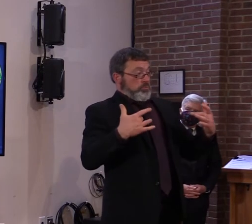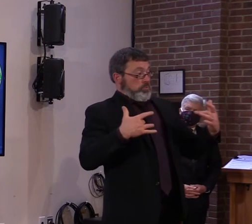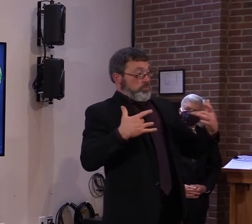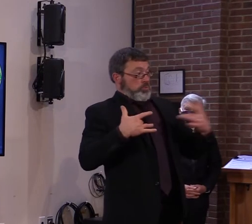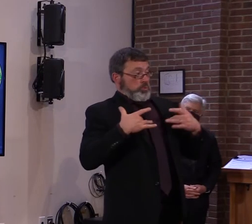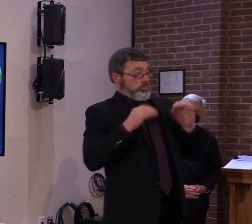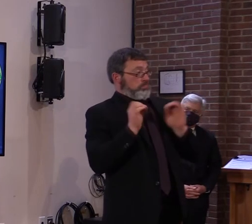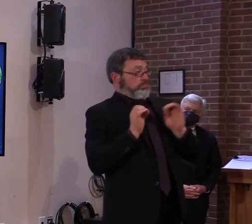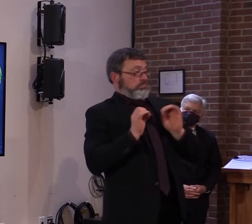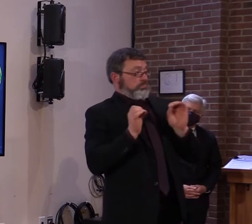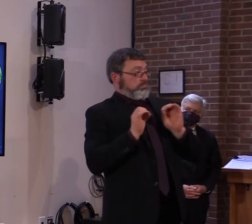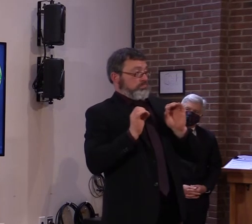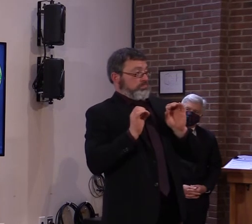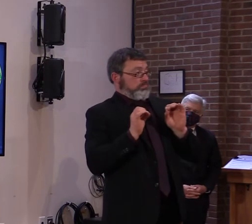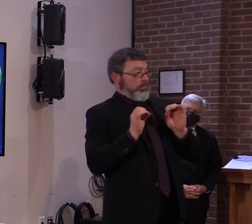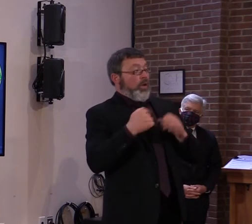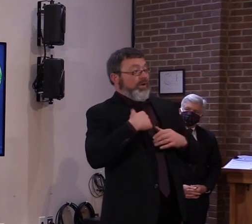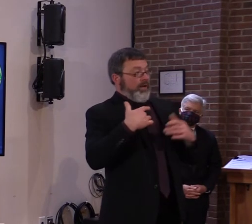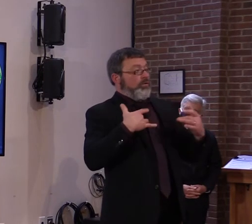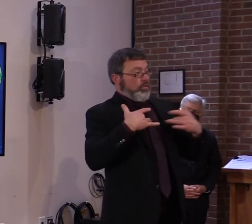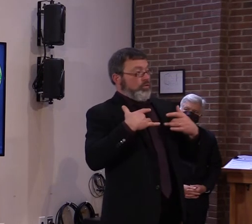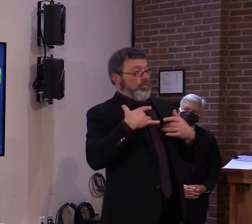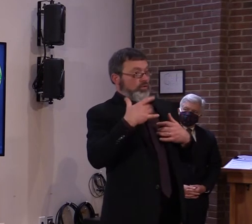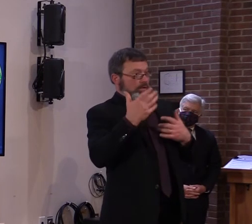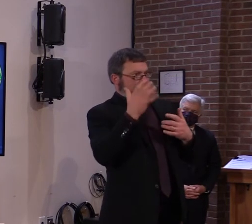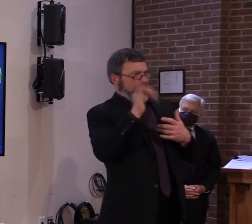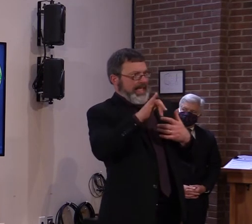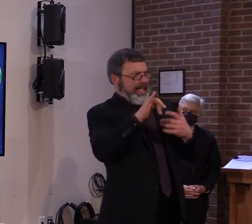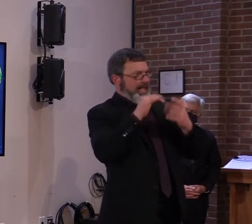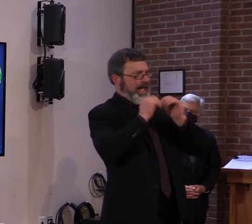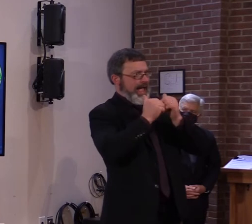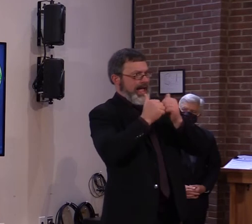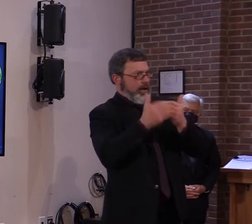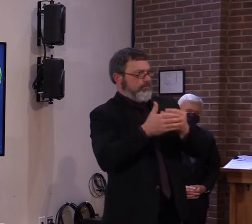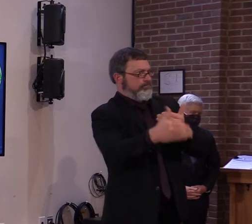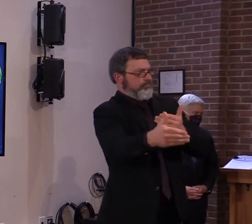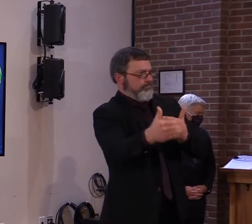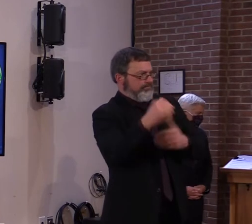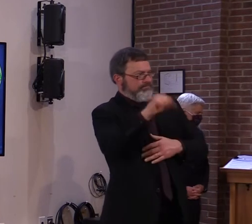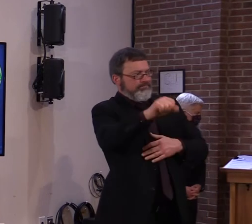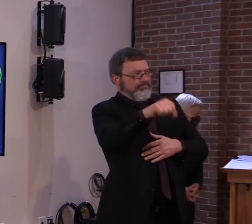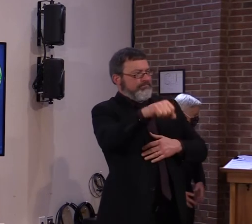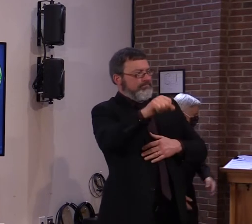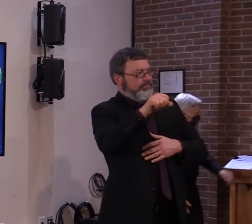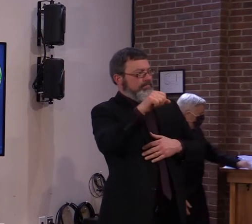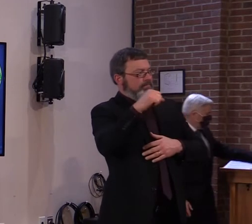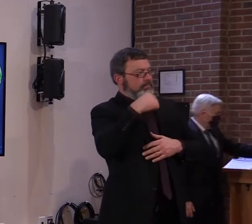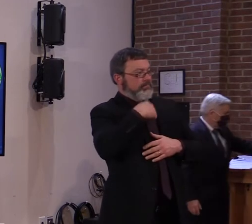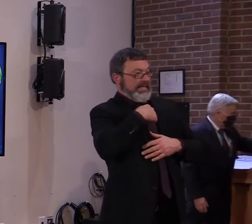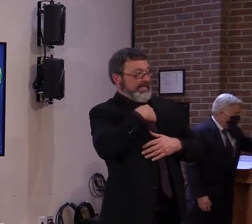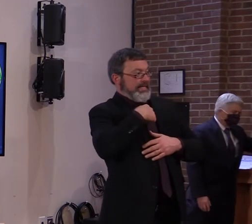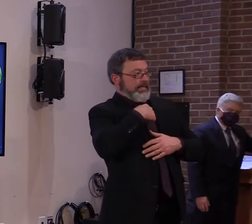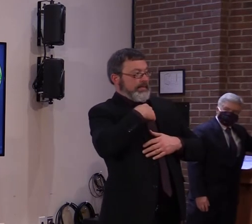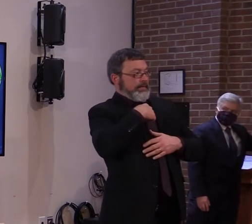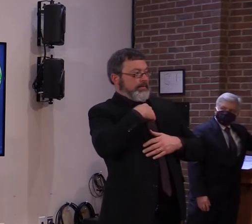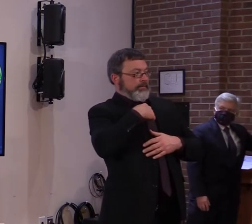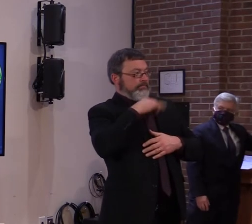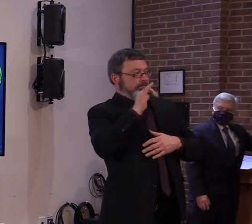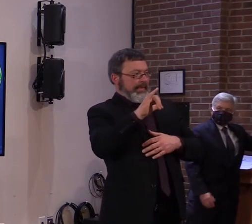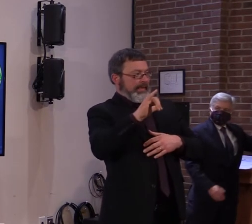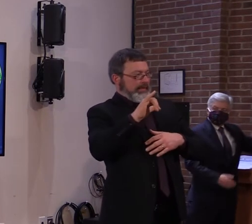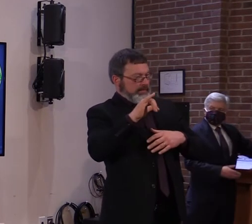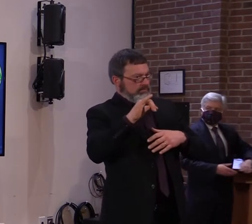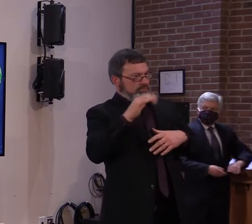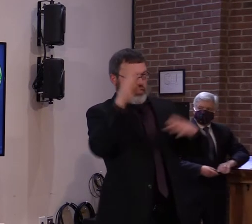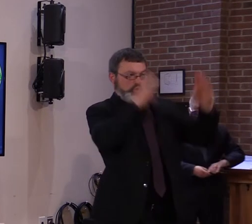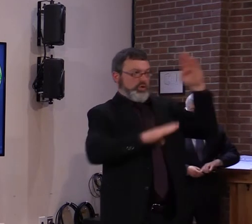what our employment and unemployment is. So I'll leave that there because I'm still very concerned, and I believe we'll